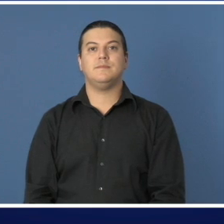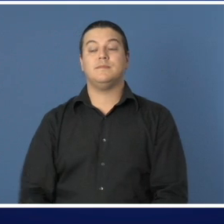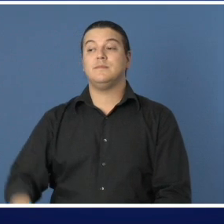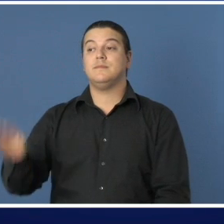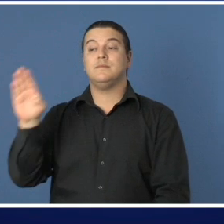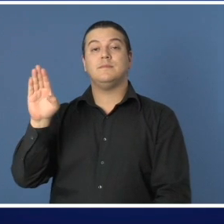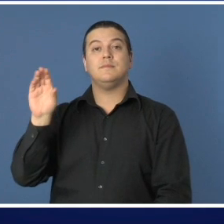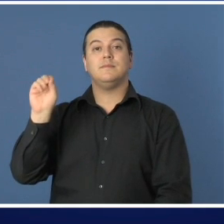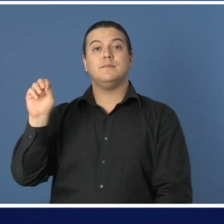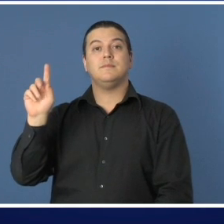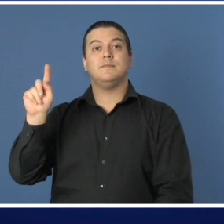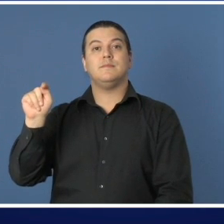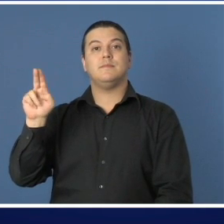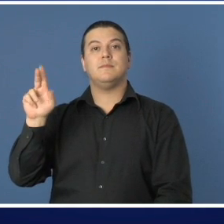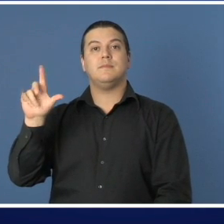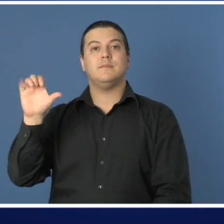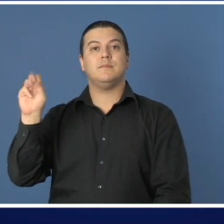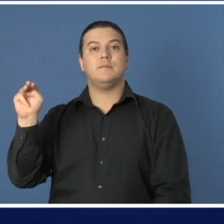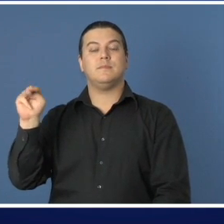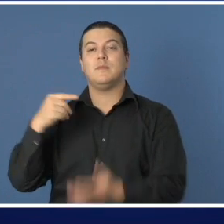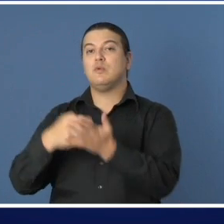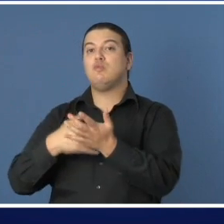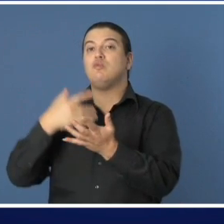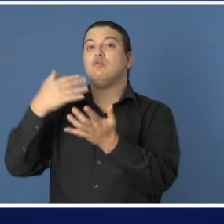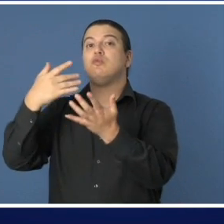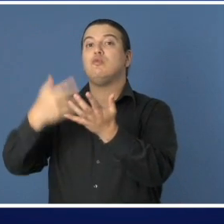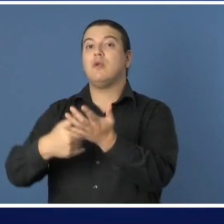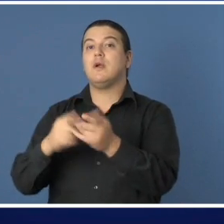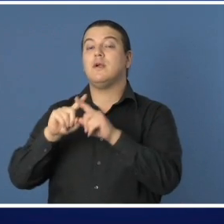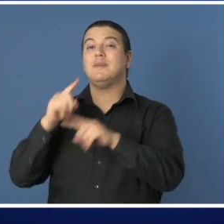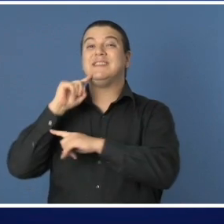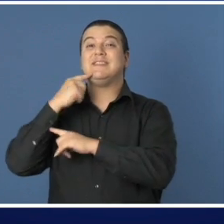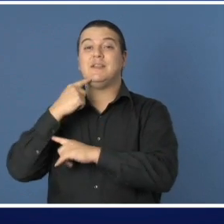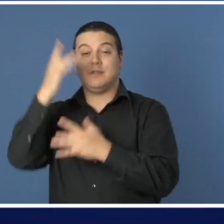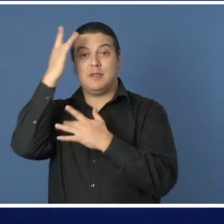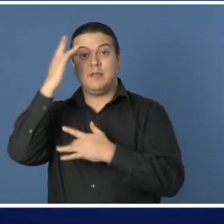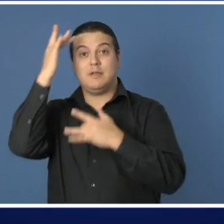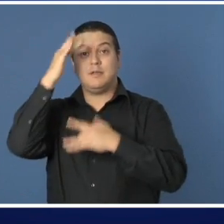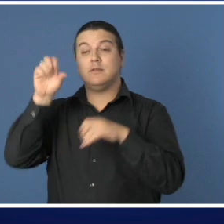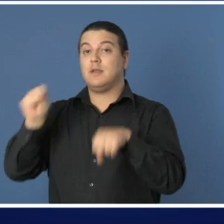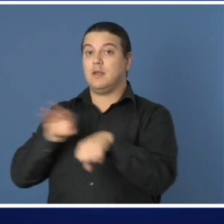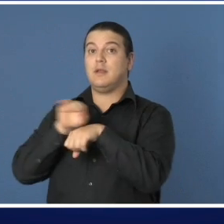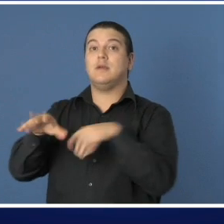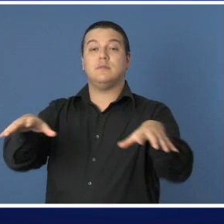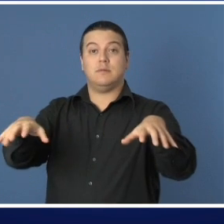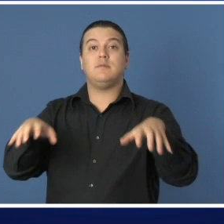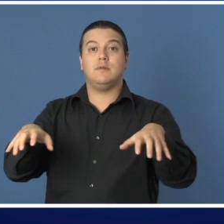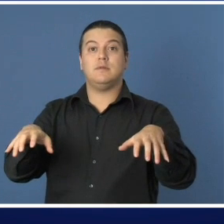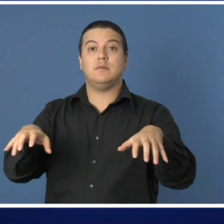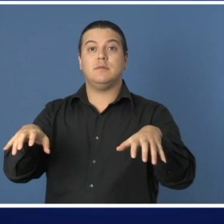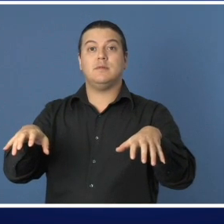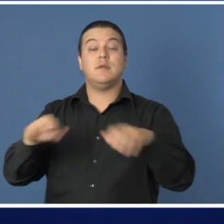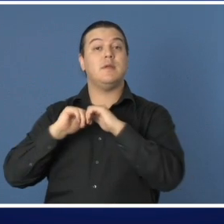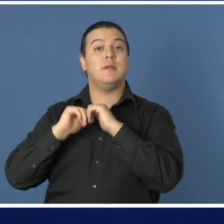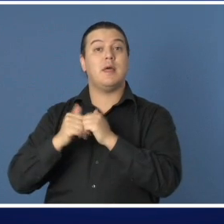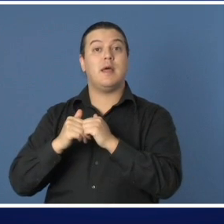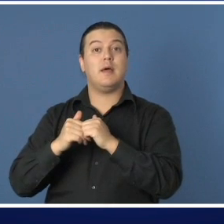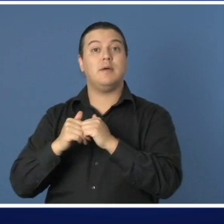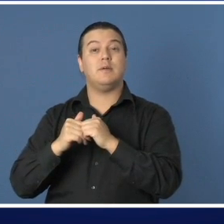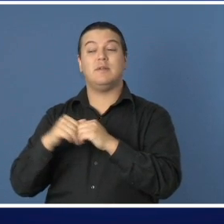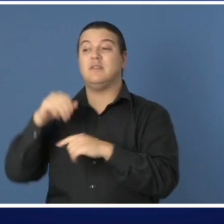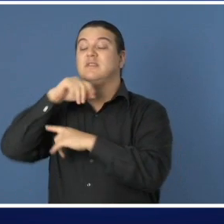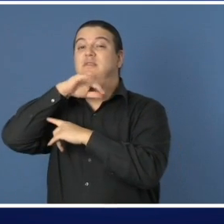Botulism is a rare but serious paralytic illness caused by